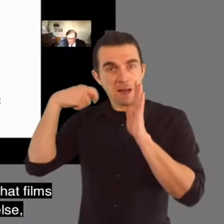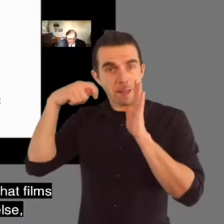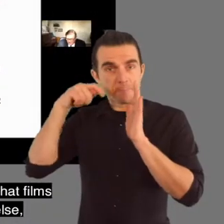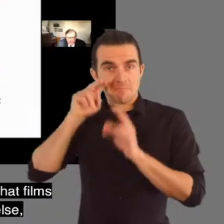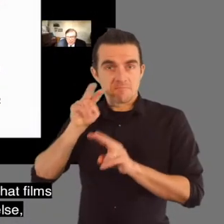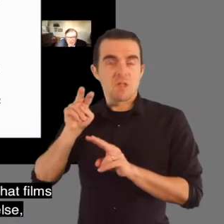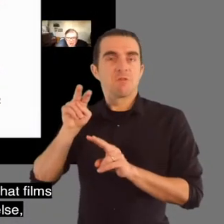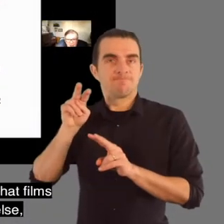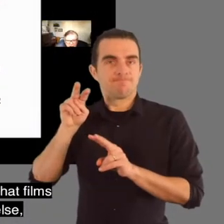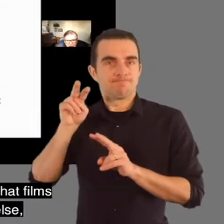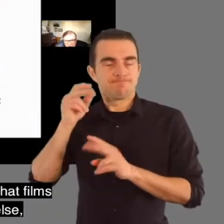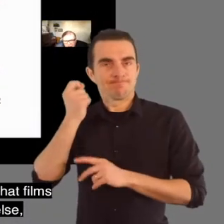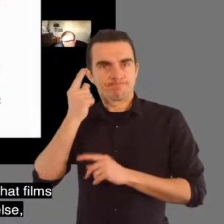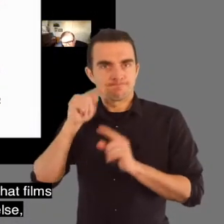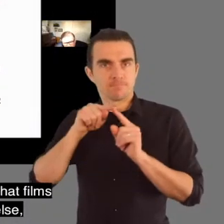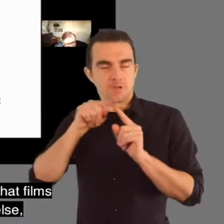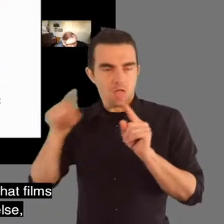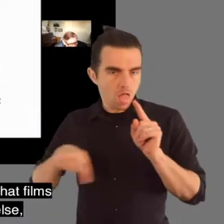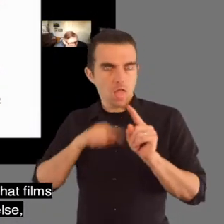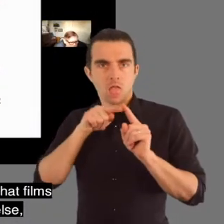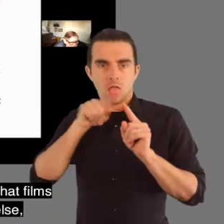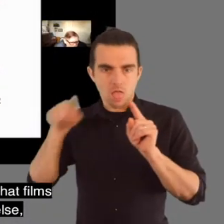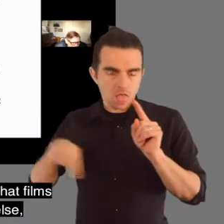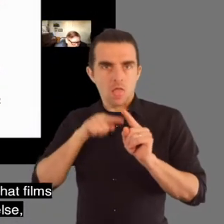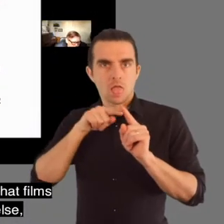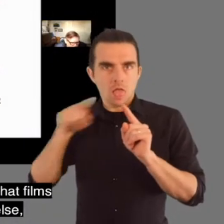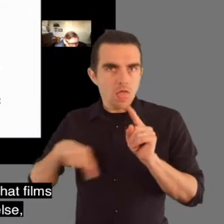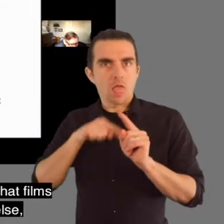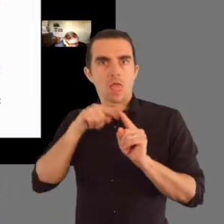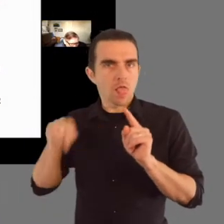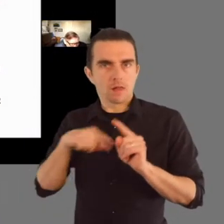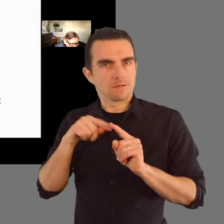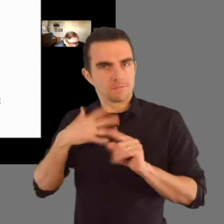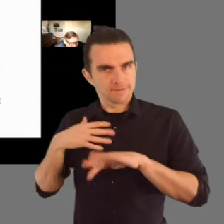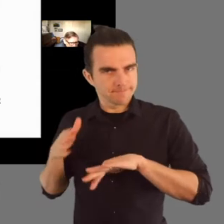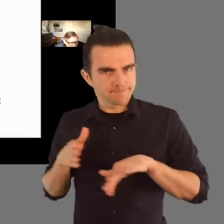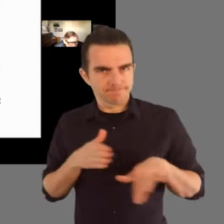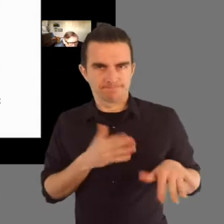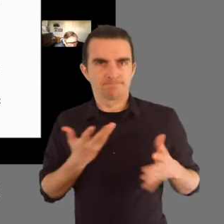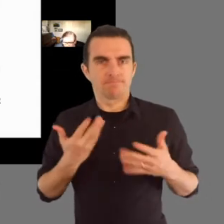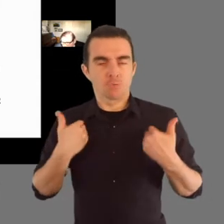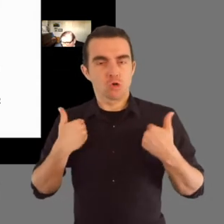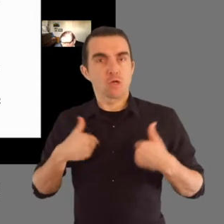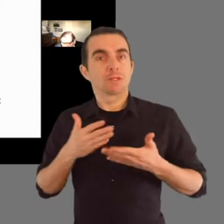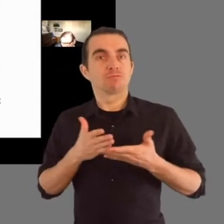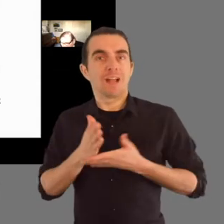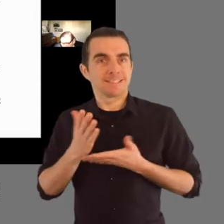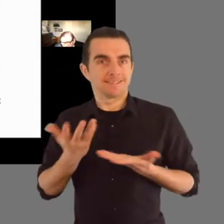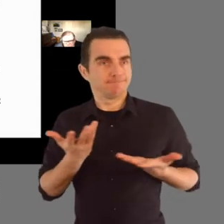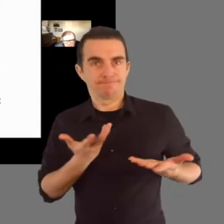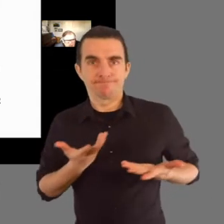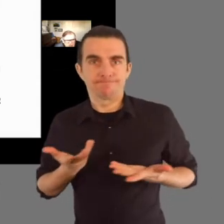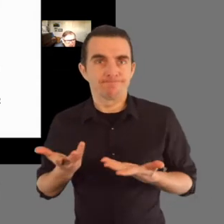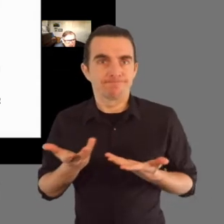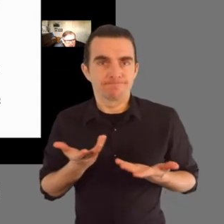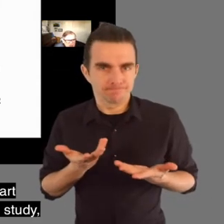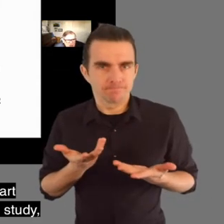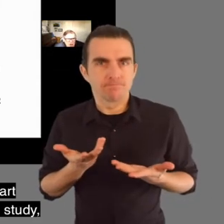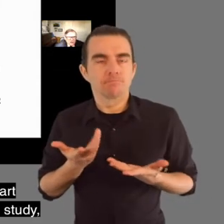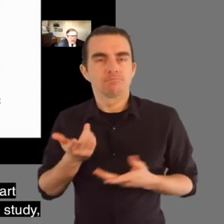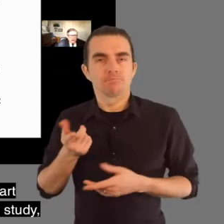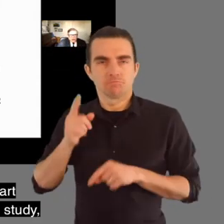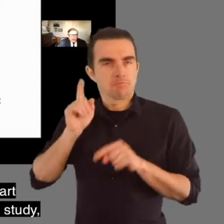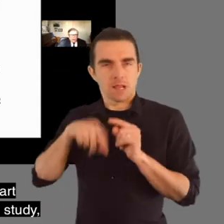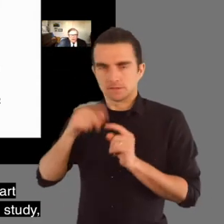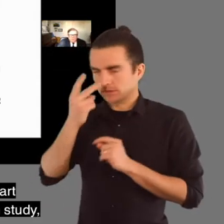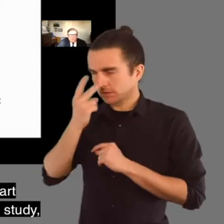So, and I think what that film shows more than anything else is the indivisibility of the various human rights, that you